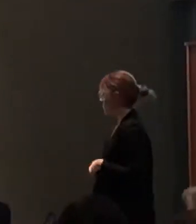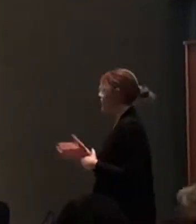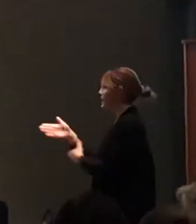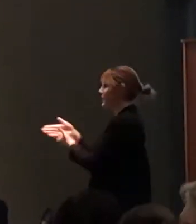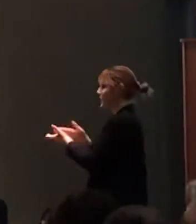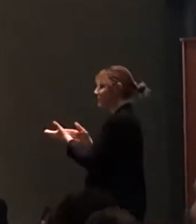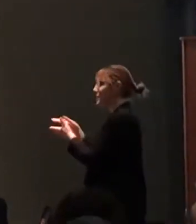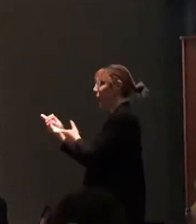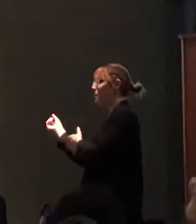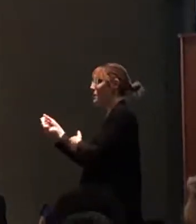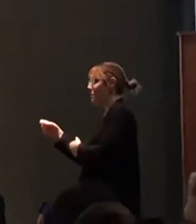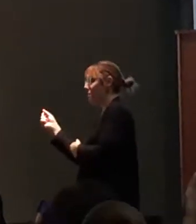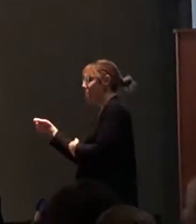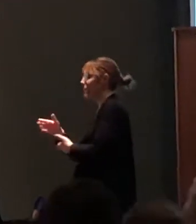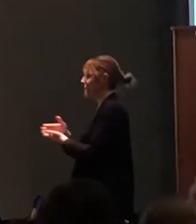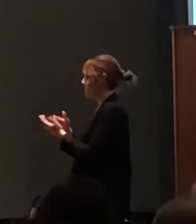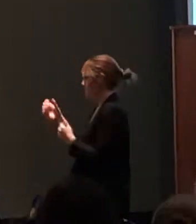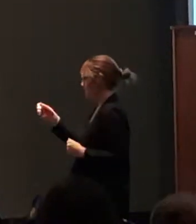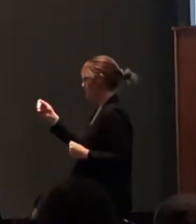Some of you did.